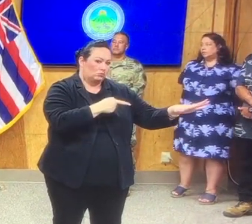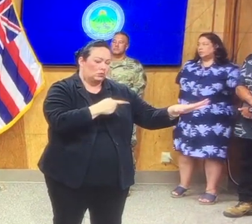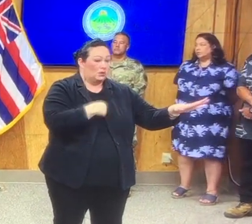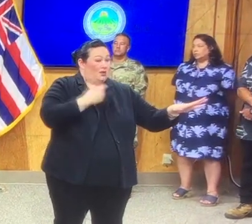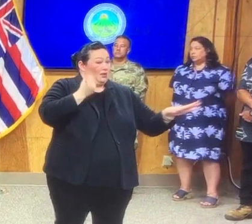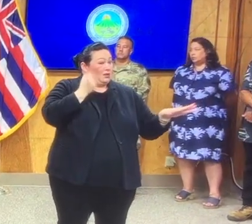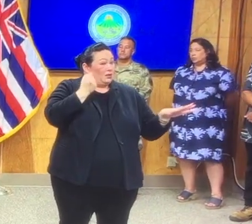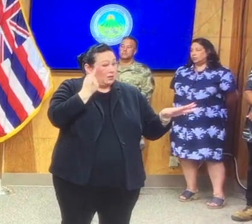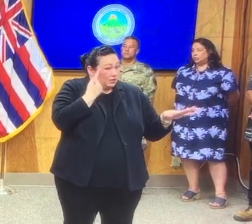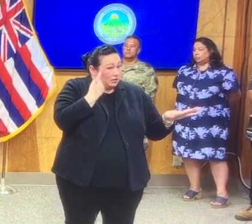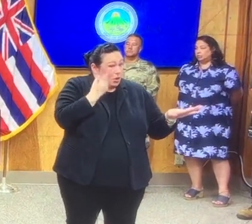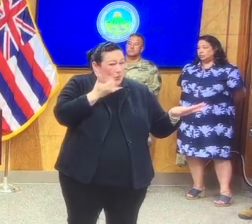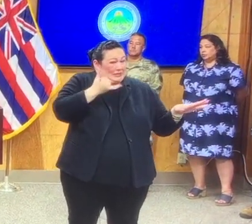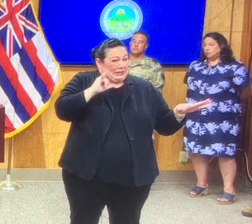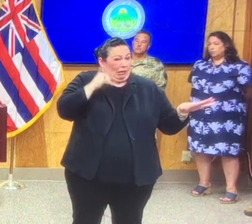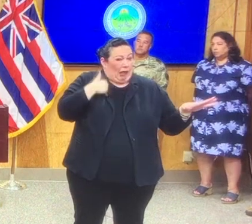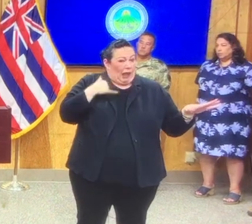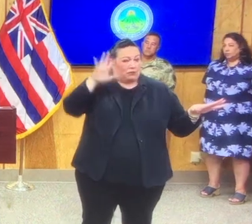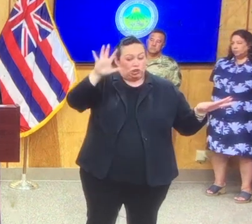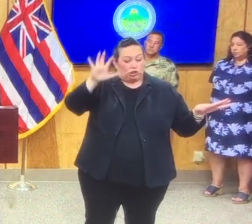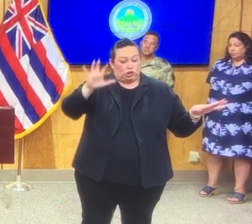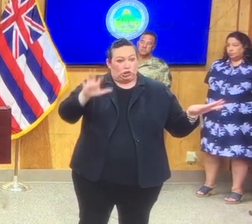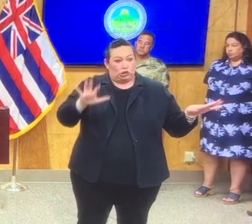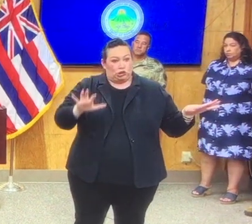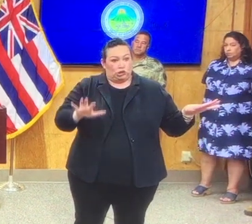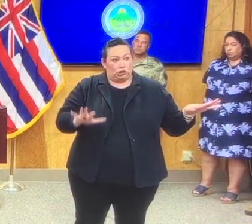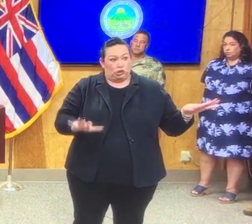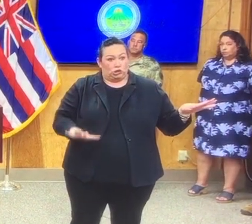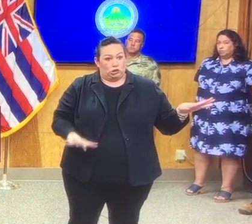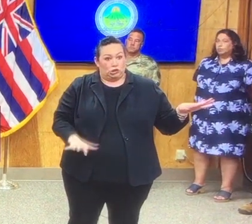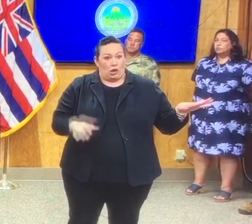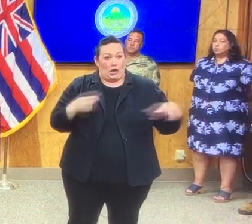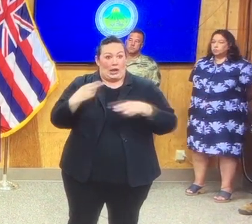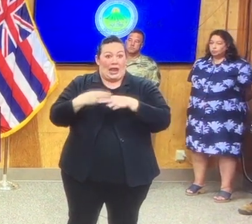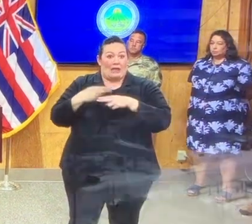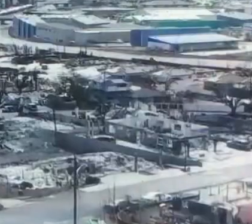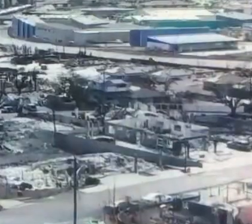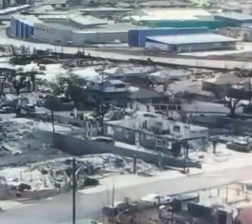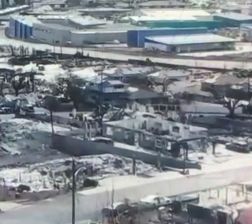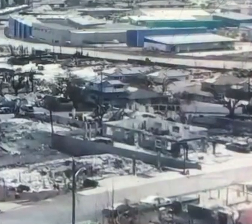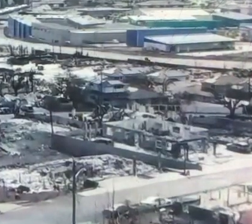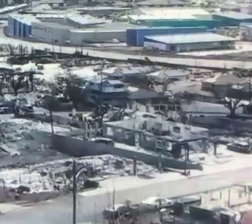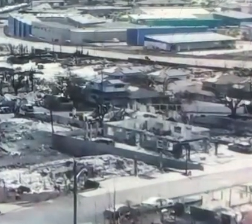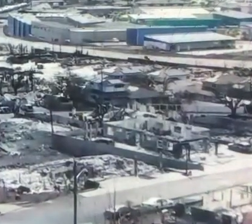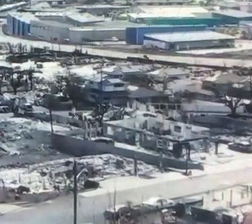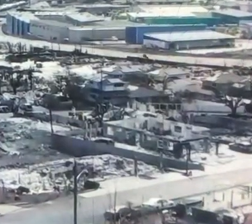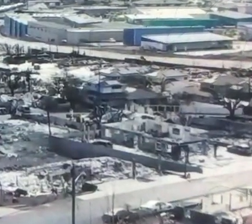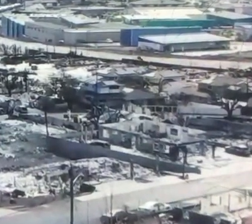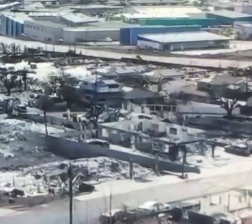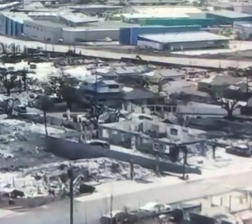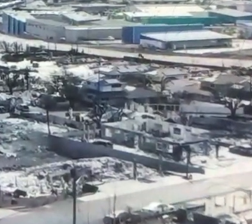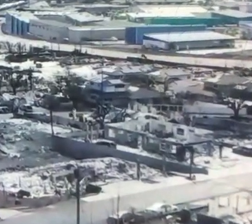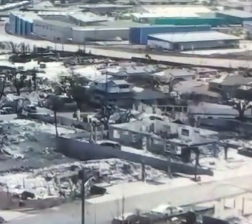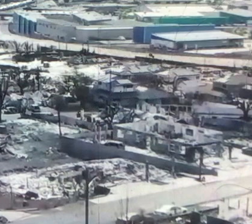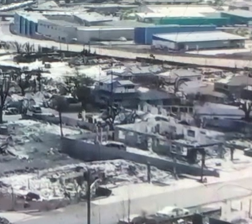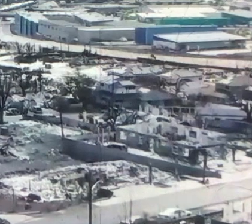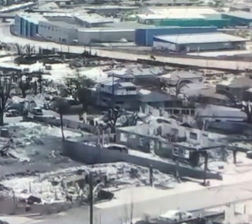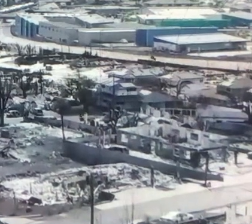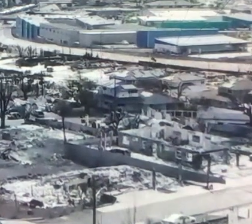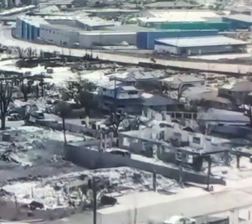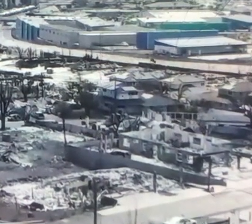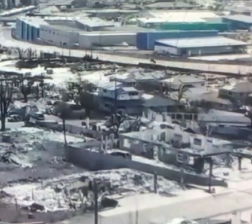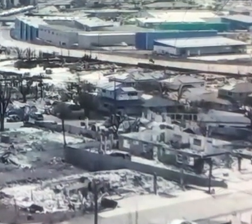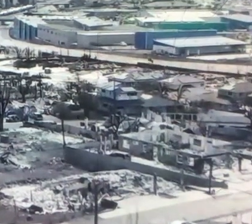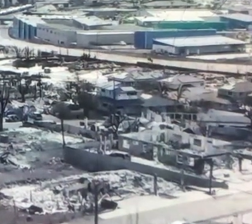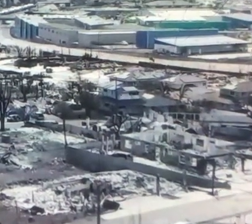list, and we will not rest until we know how each of those people are doing. A message from the island of Maui tonight.